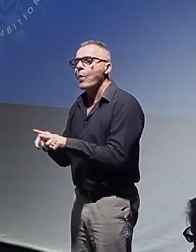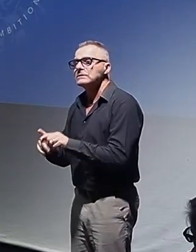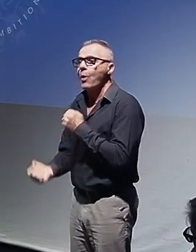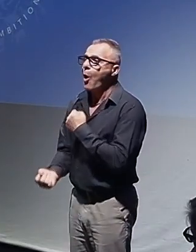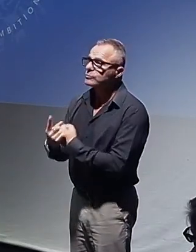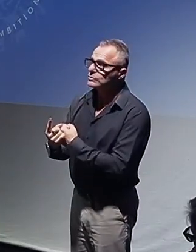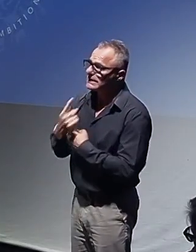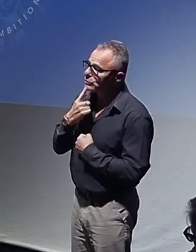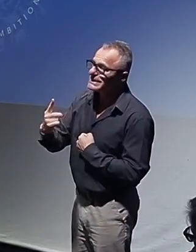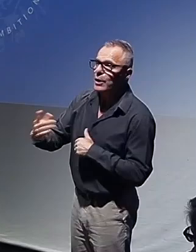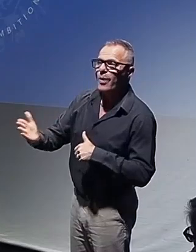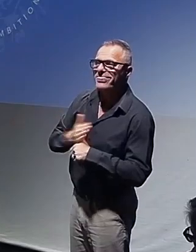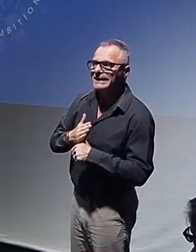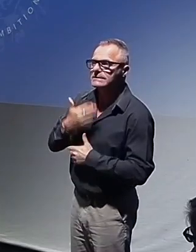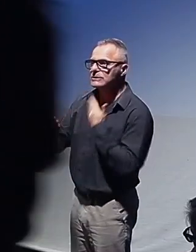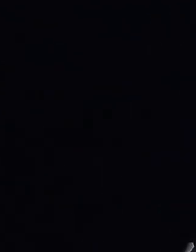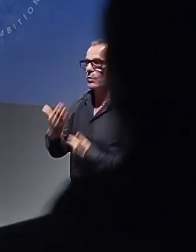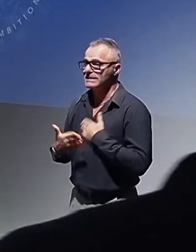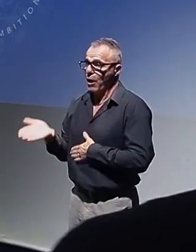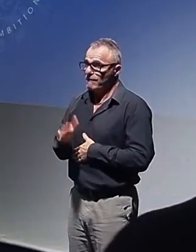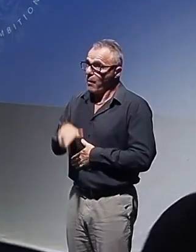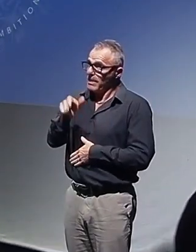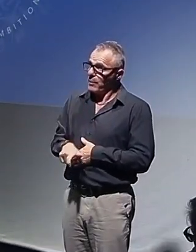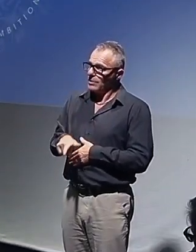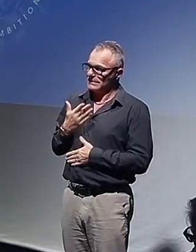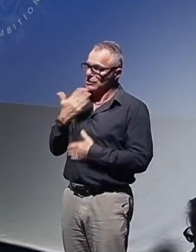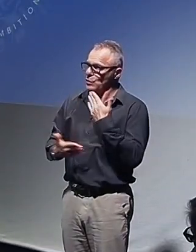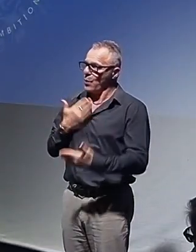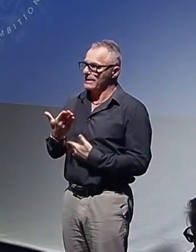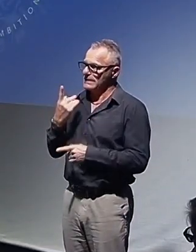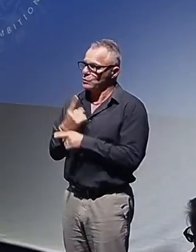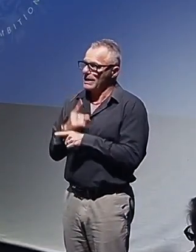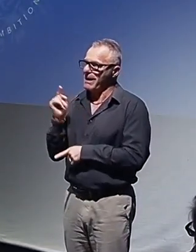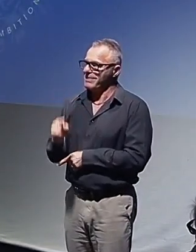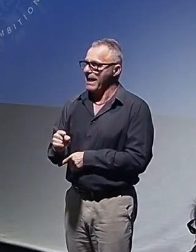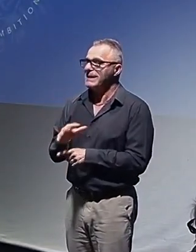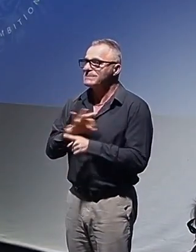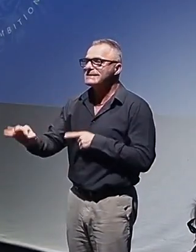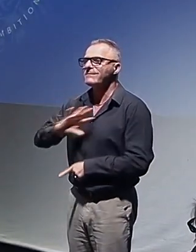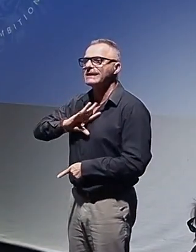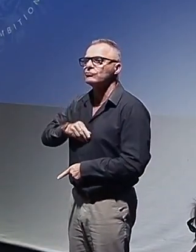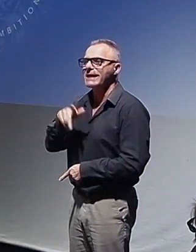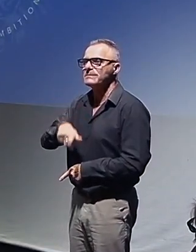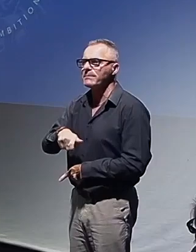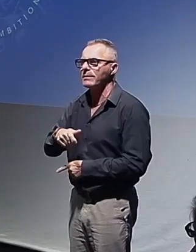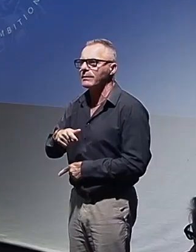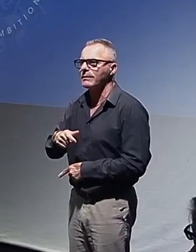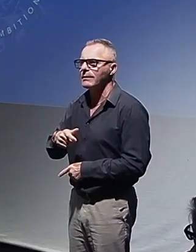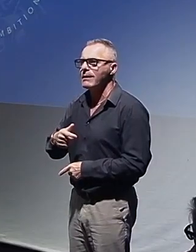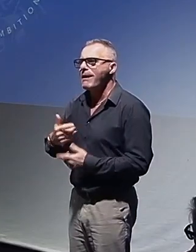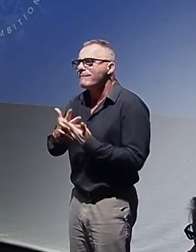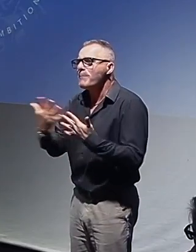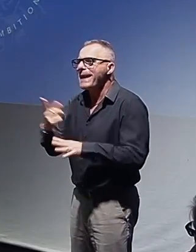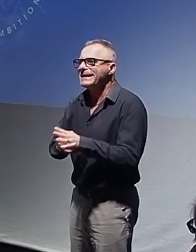tell authentic stories by the people that the stories are about. Talking about trans people specifically, for many years, trans people were never played